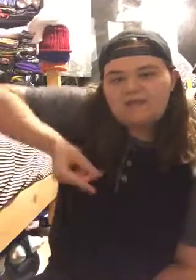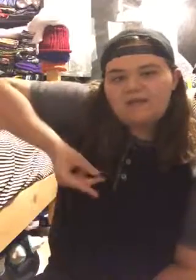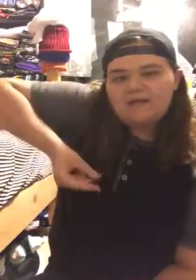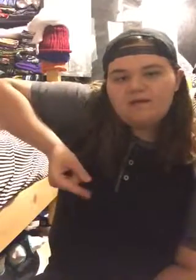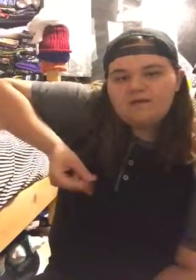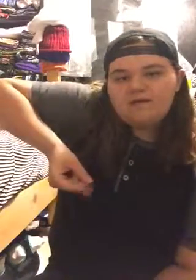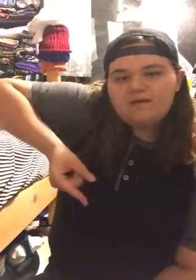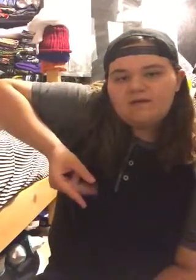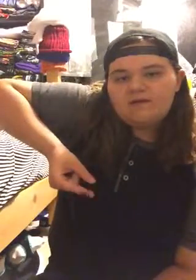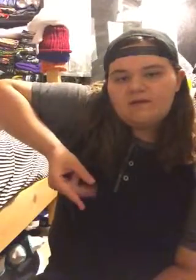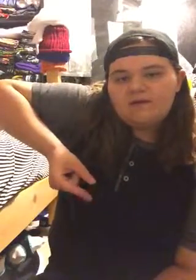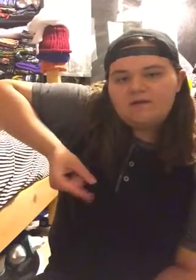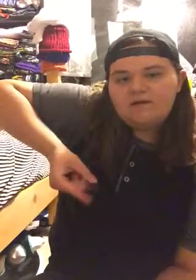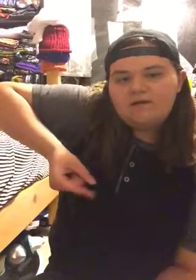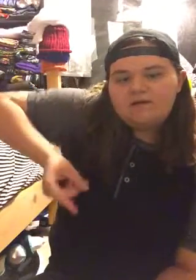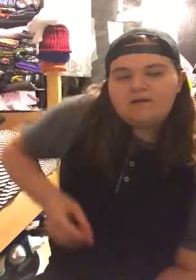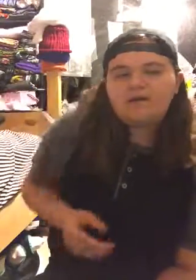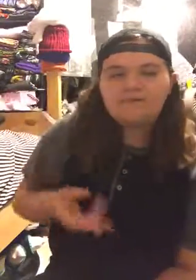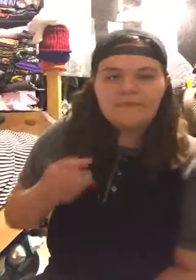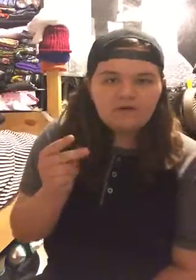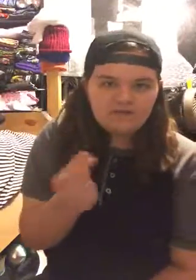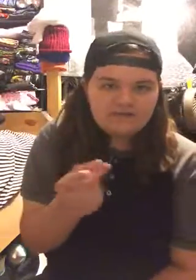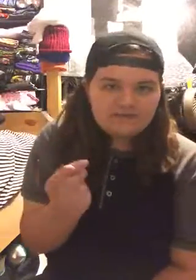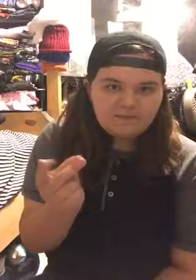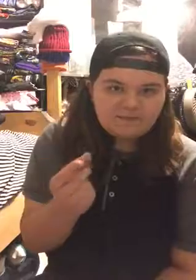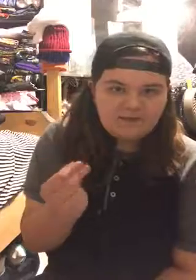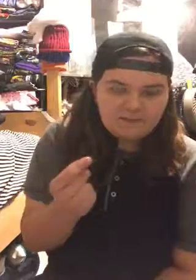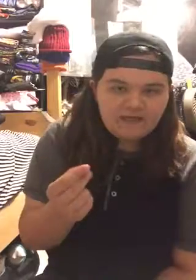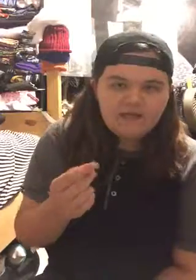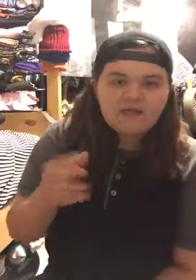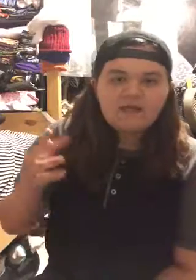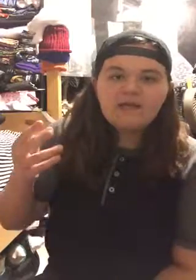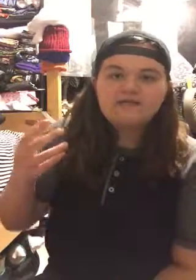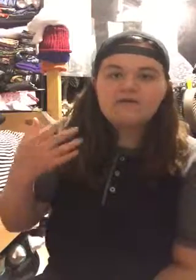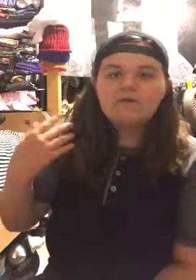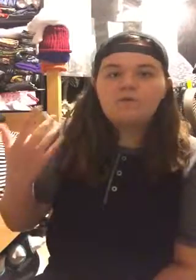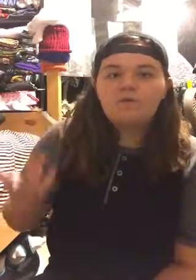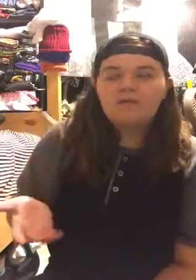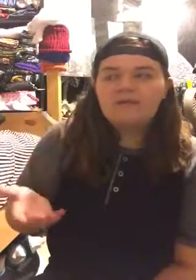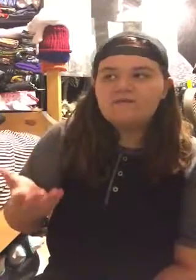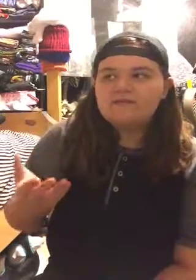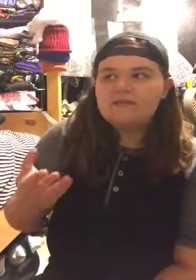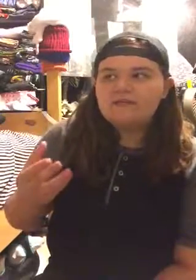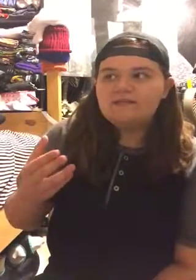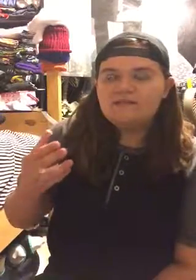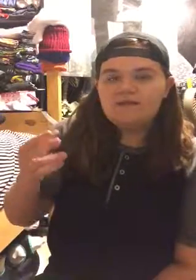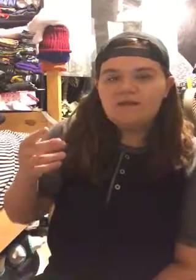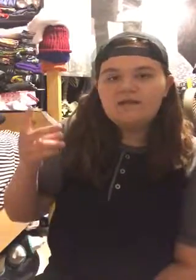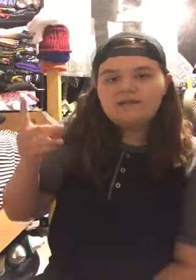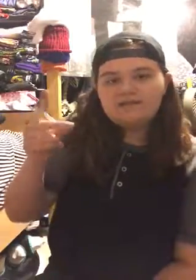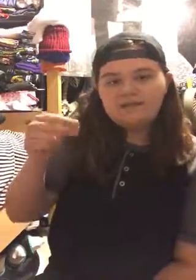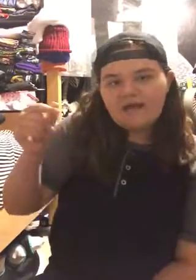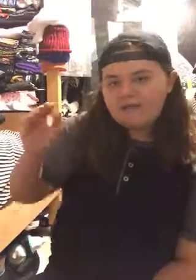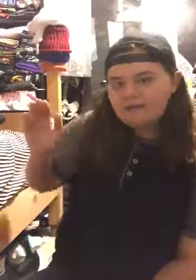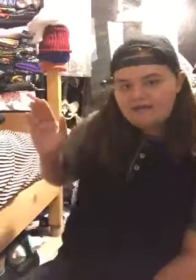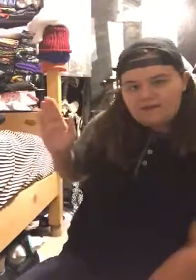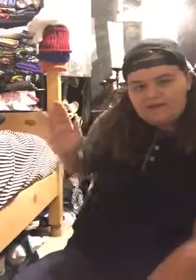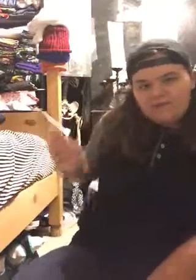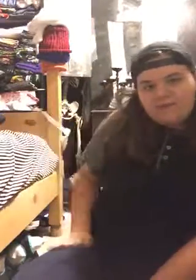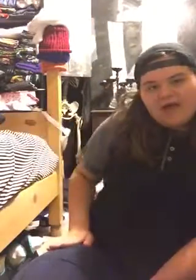snapping. I don't know if you can see that, but snapping. And so one that I've seen is either snap and then you pat